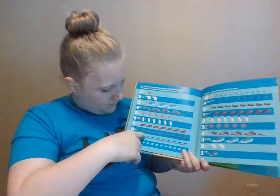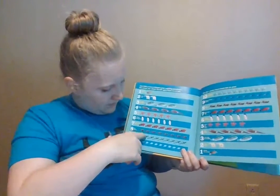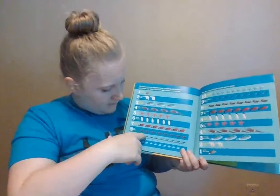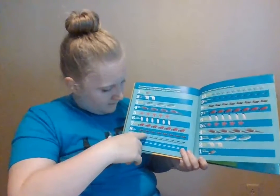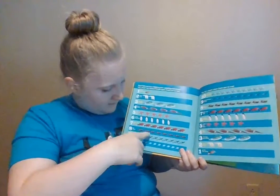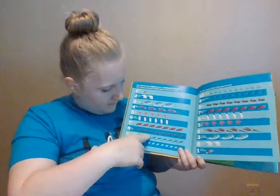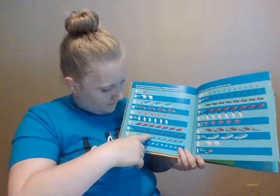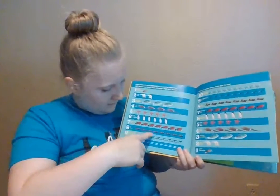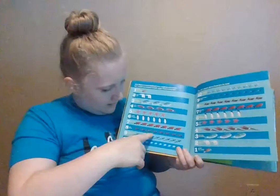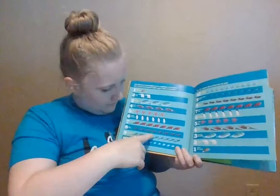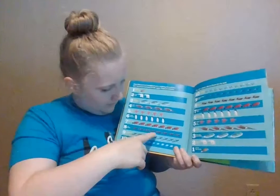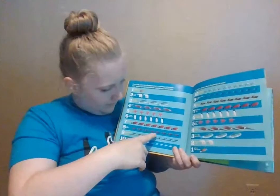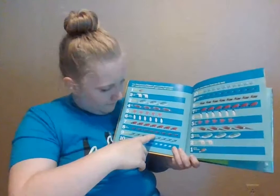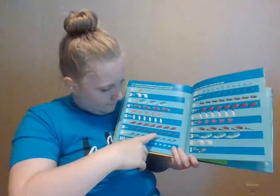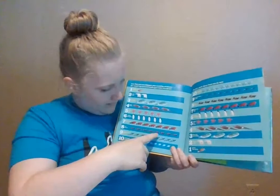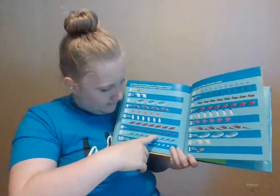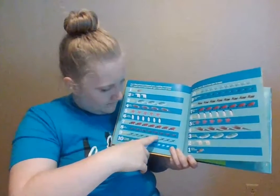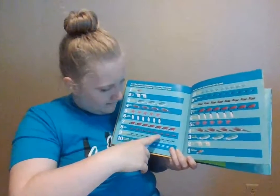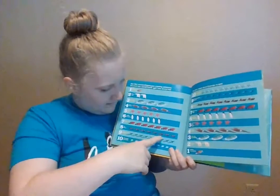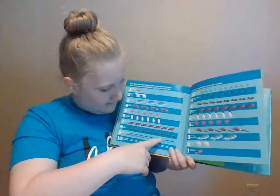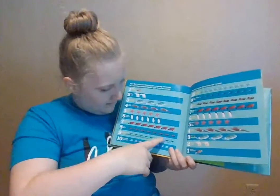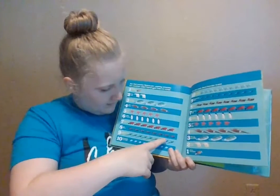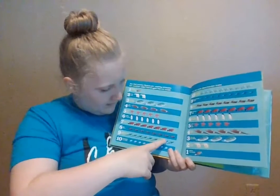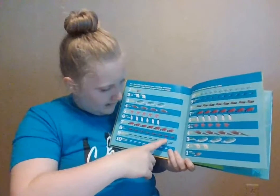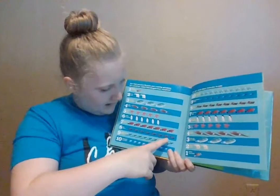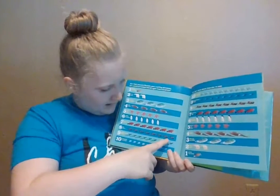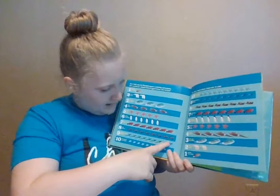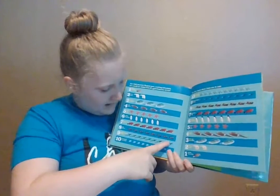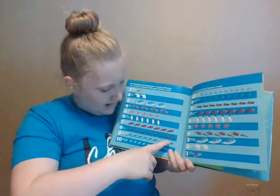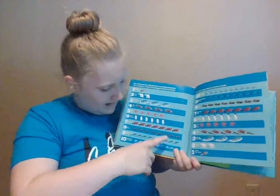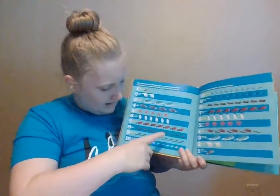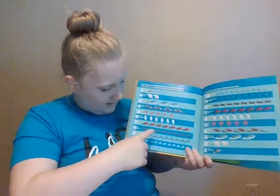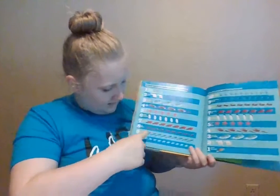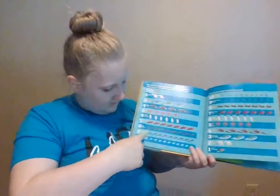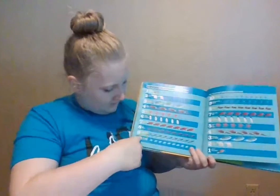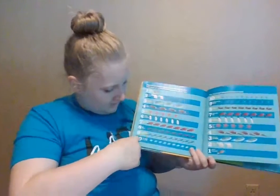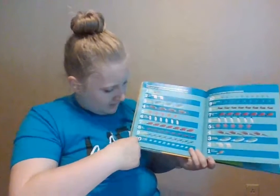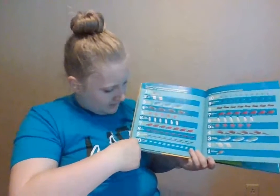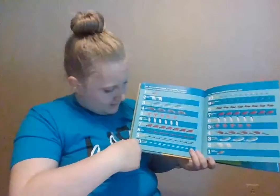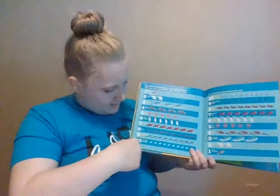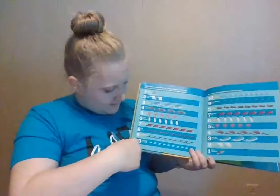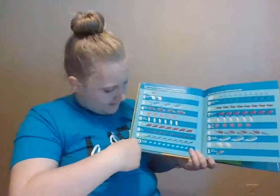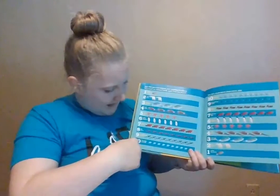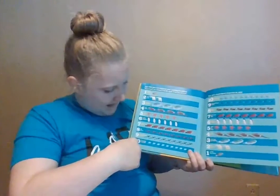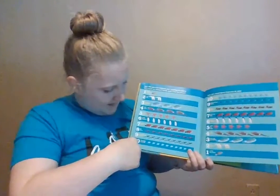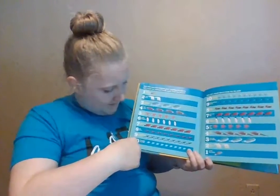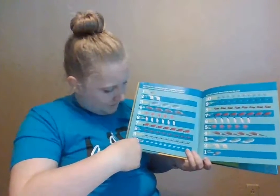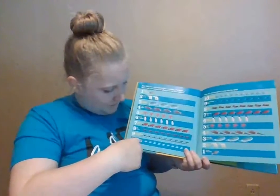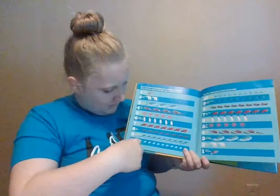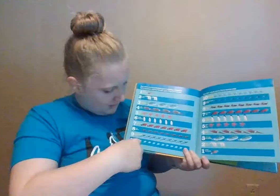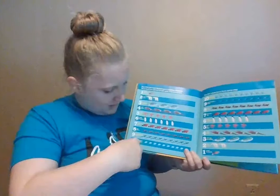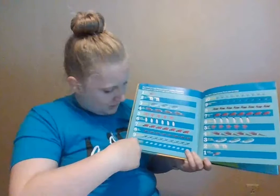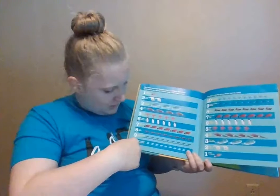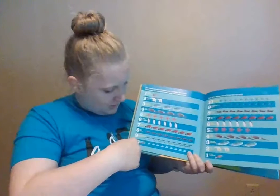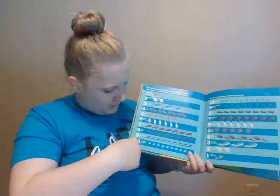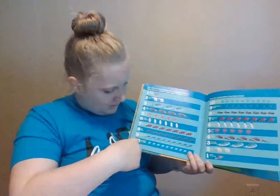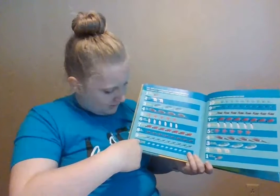1, 2, 3, 4, 5, 6, 7, 8, 9, 10 Bermuda